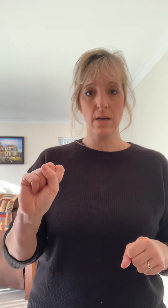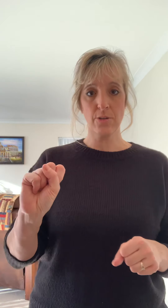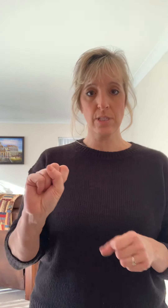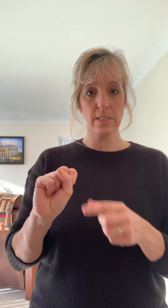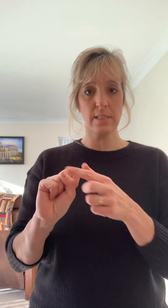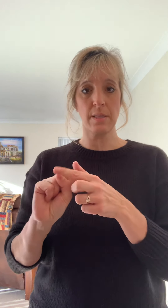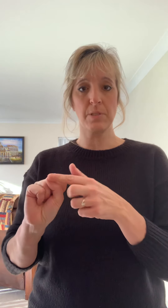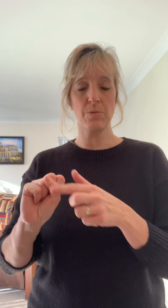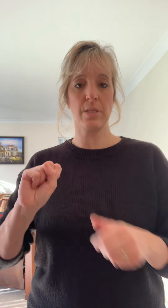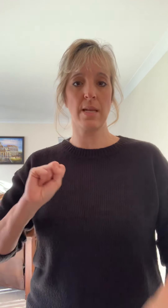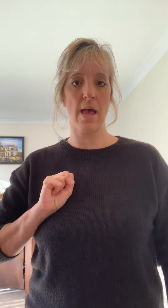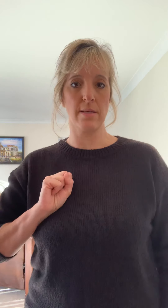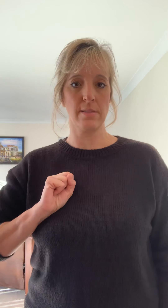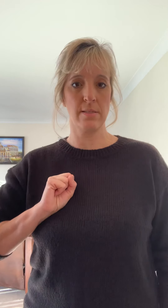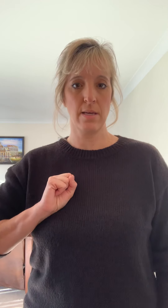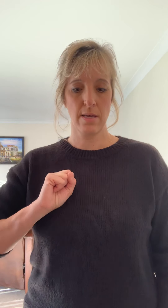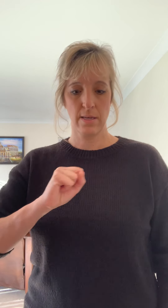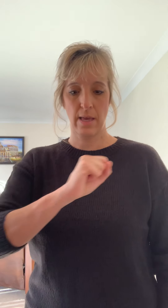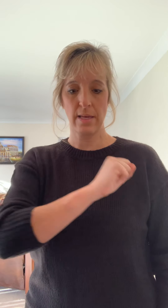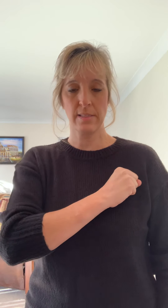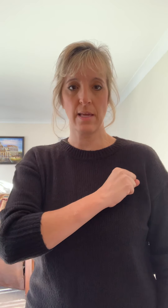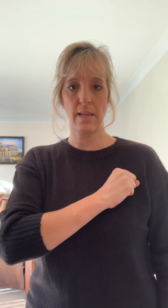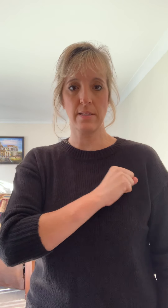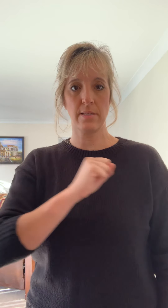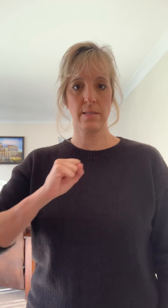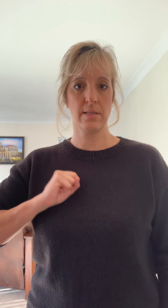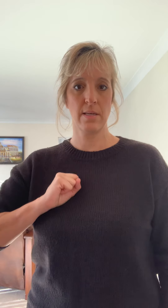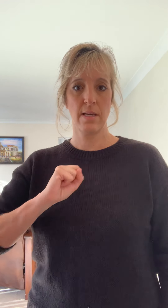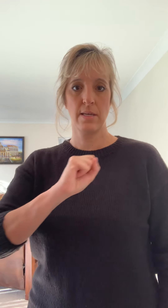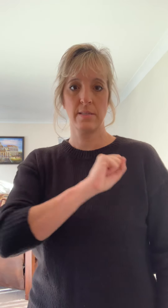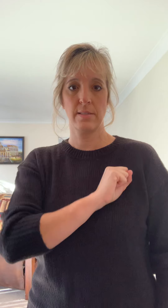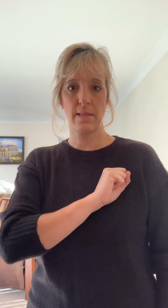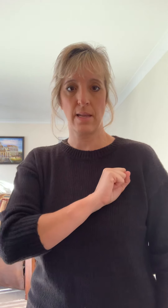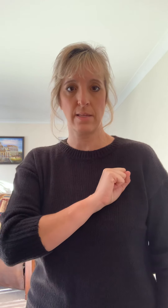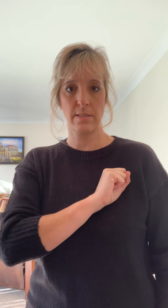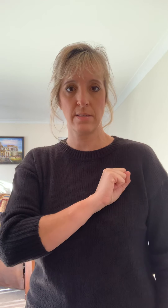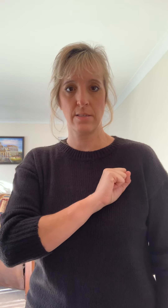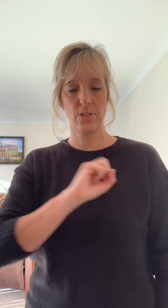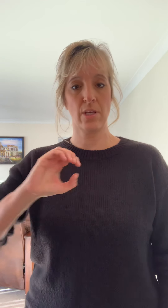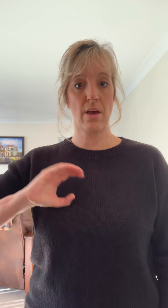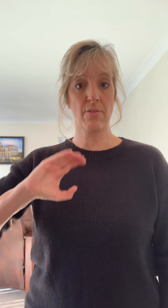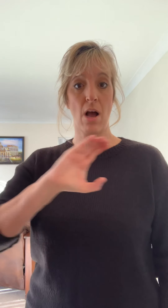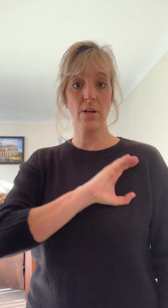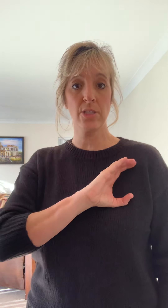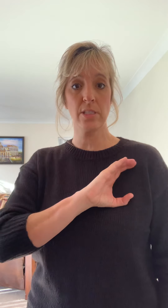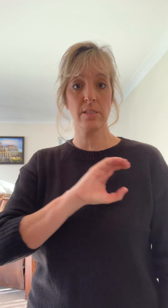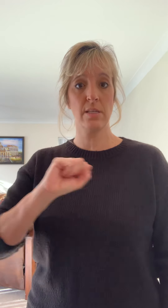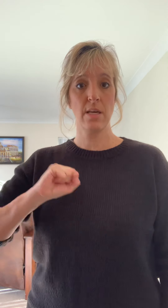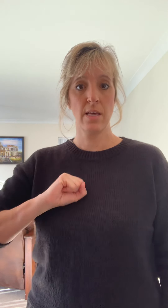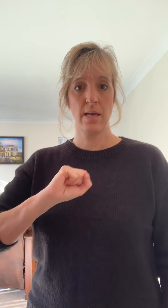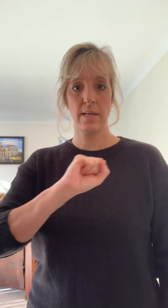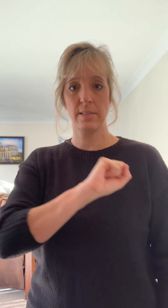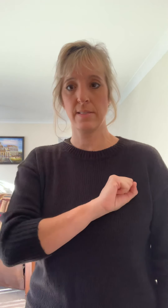Congress, except it's with an S. Okay, Senate. Senate. So you have Congress and